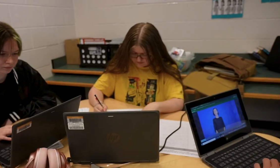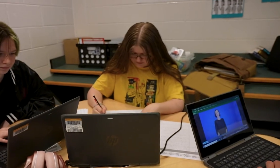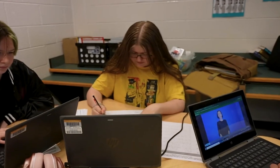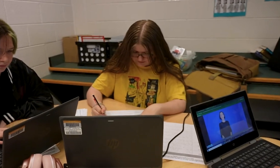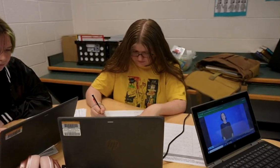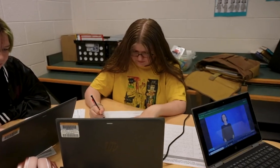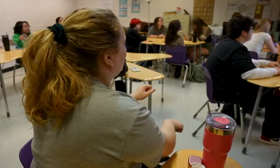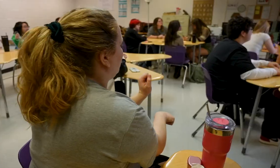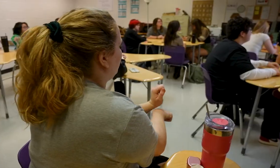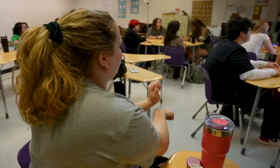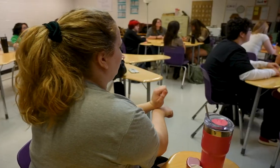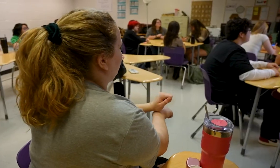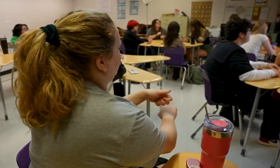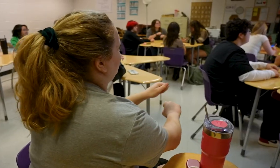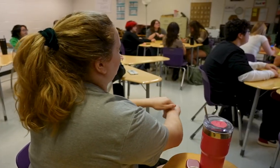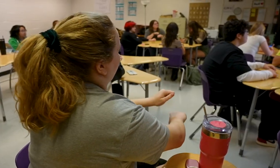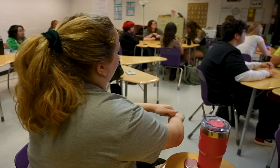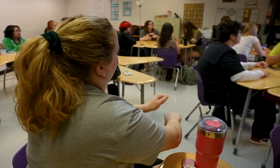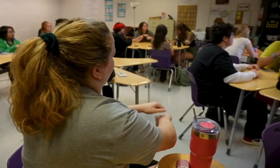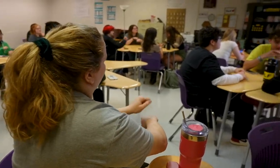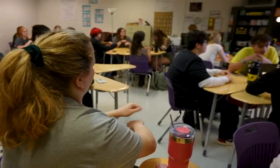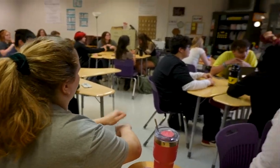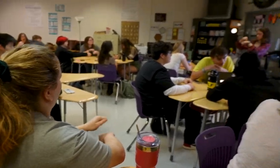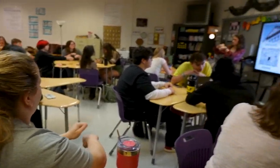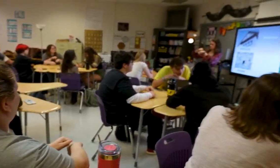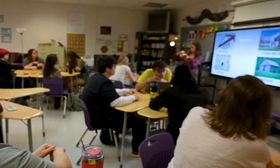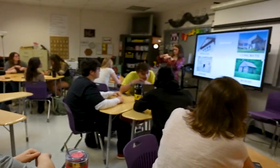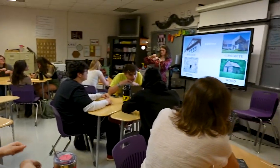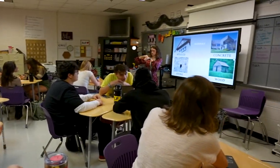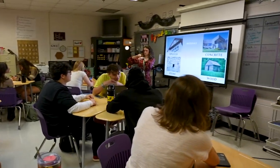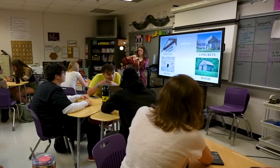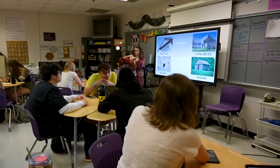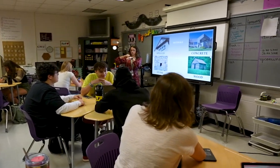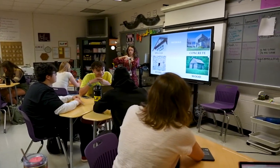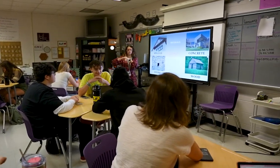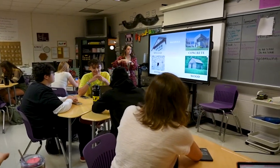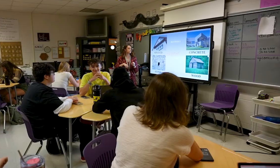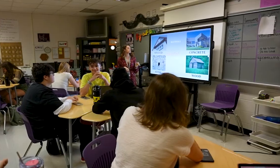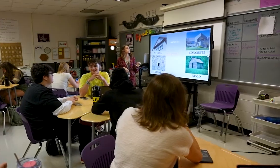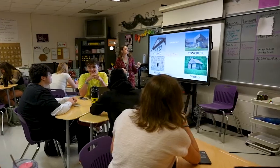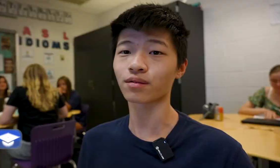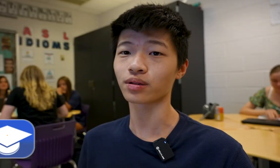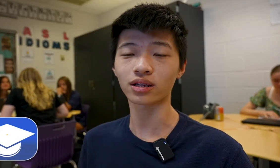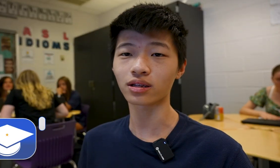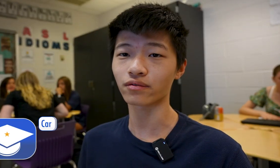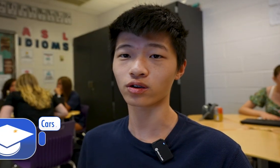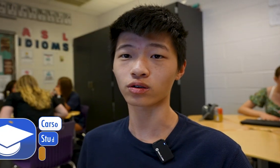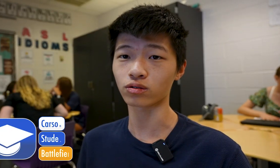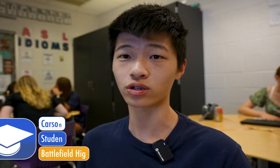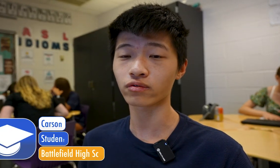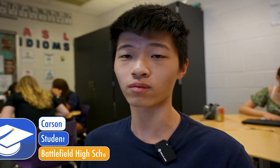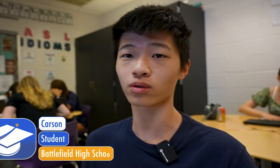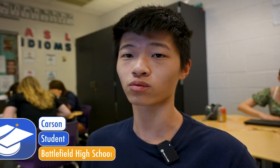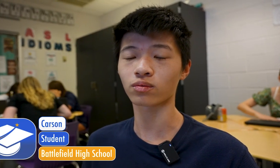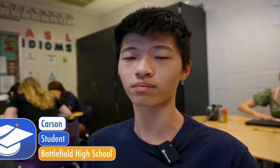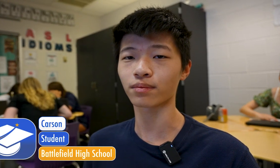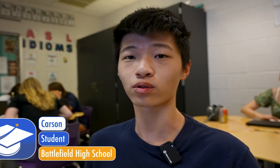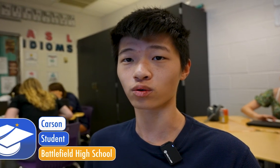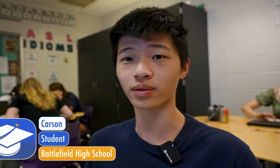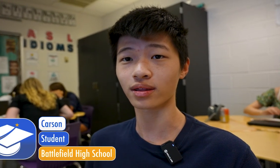general. Well, Sidelinj gives you a whole different perspective on how other people think. It's a completely different culture from what people normally